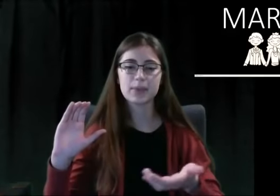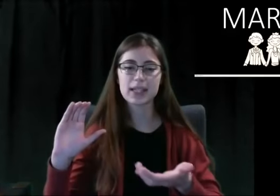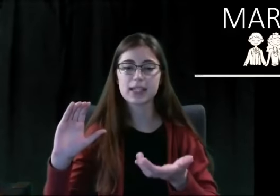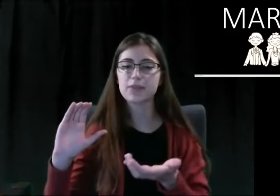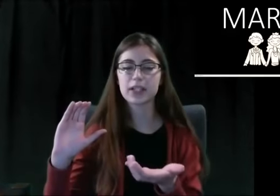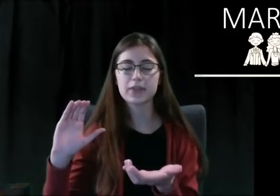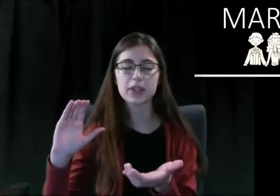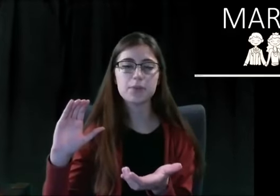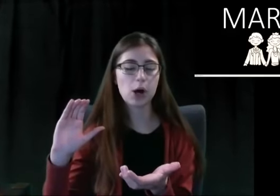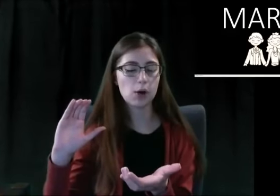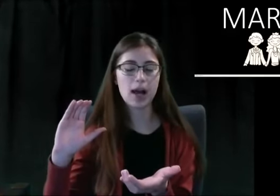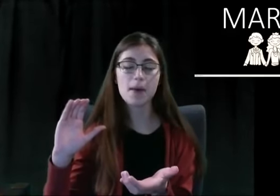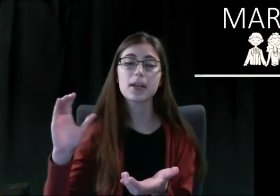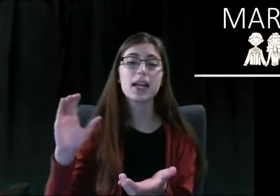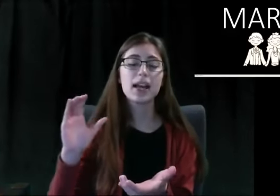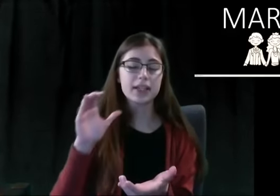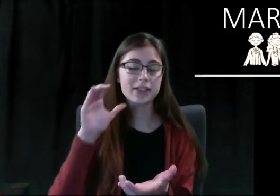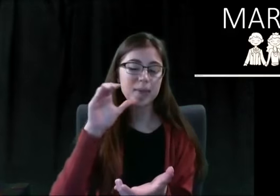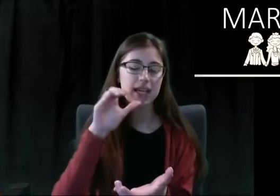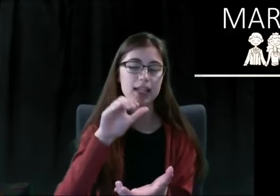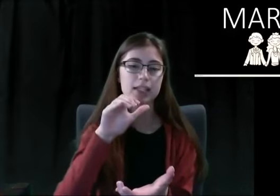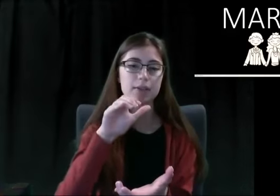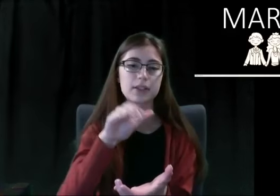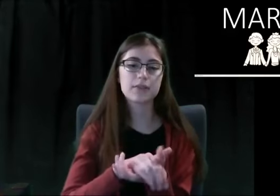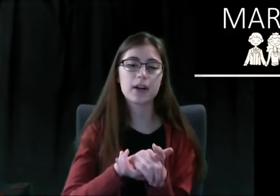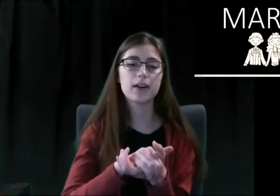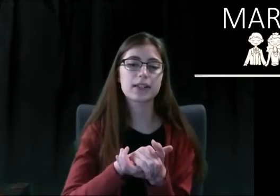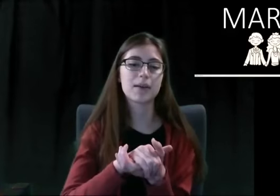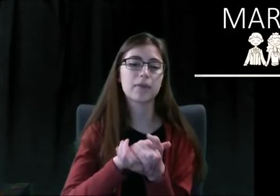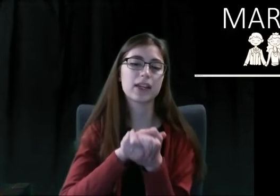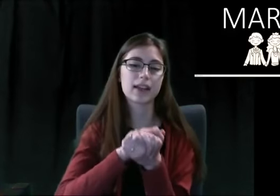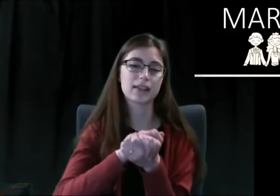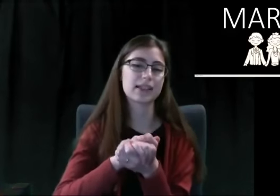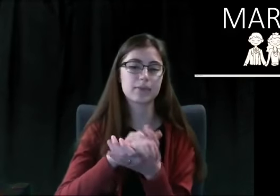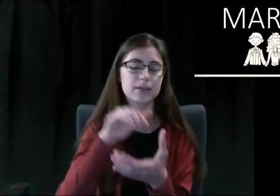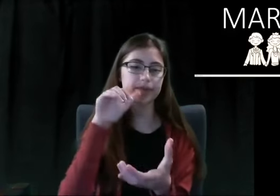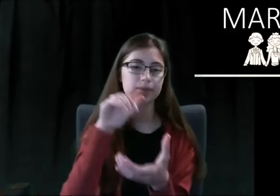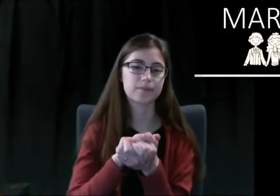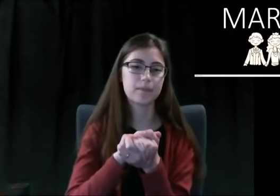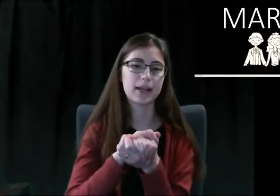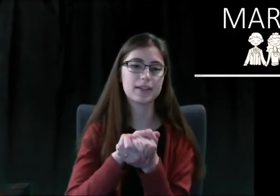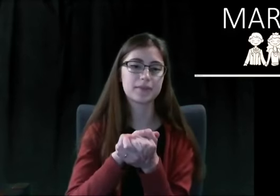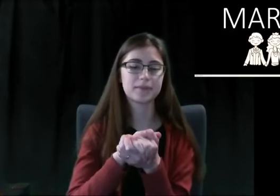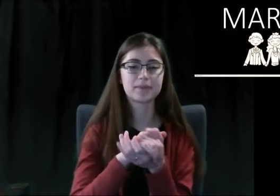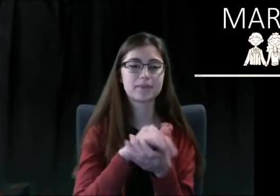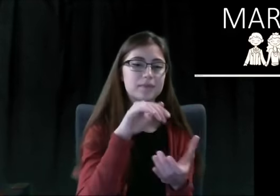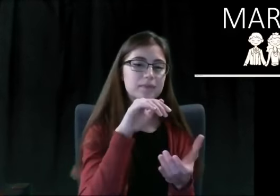in front of you, palm up, and your dominant hand is going to fall on top of it and clasp it. Mary.